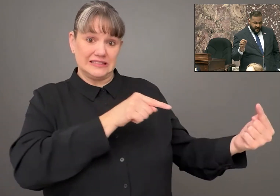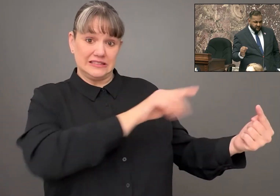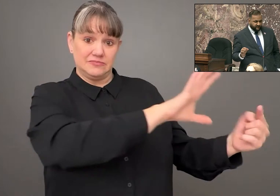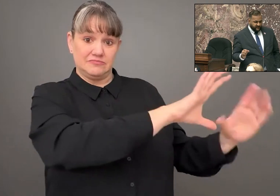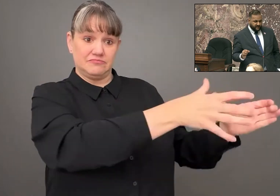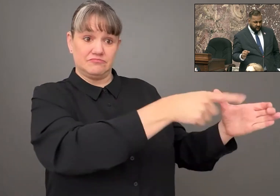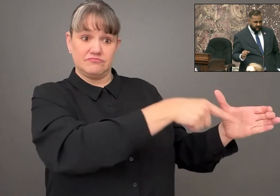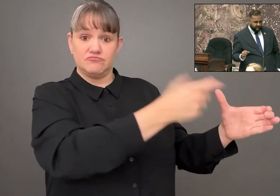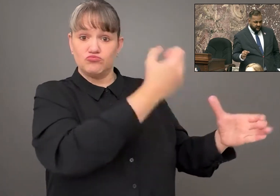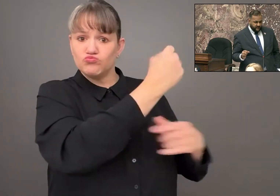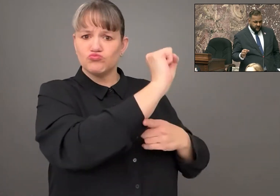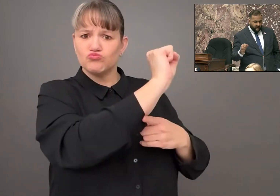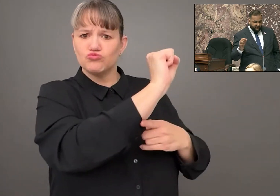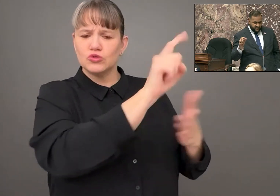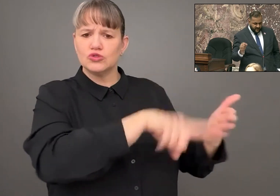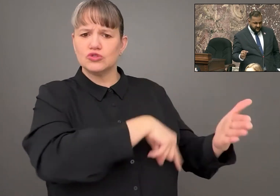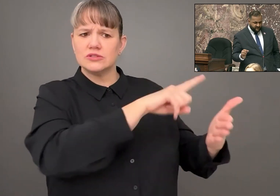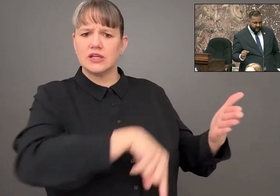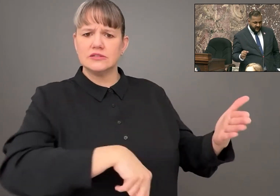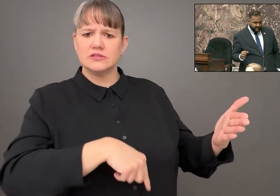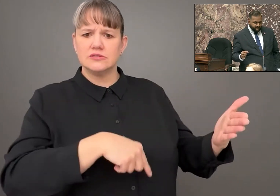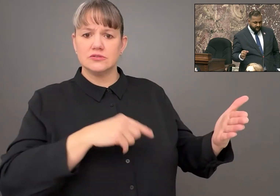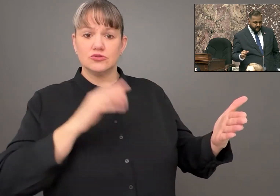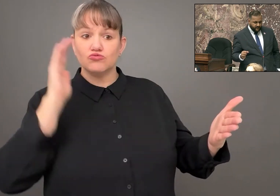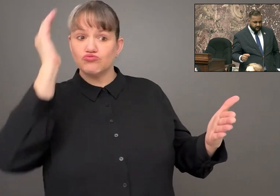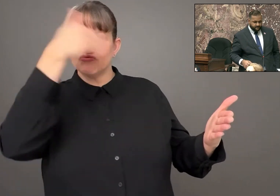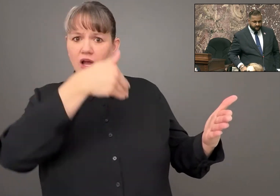double countervailing duties. We have yet to see